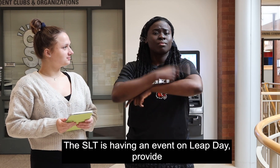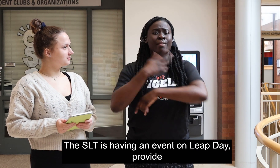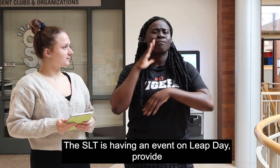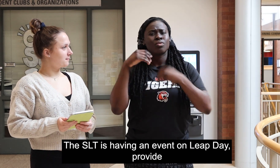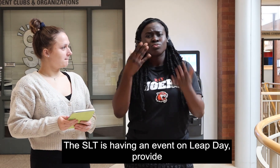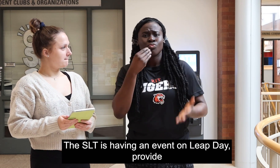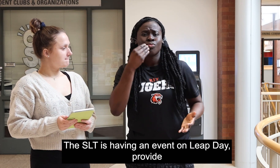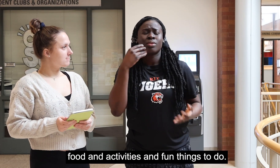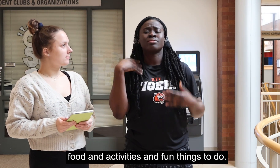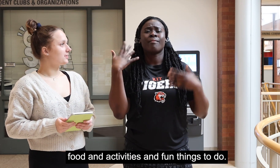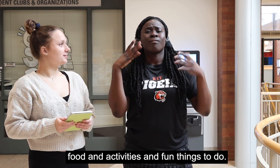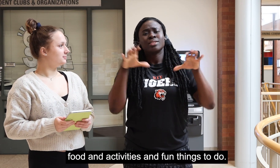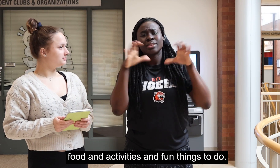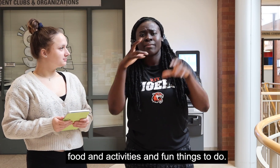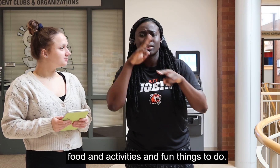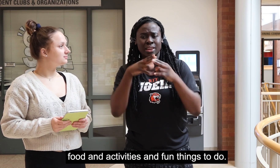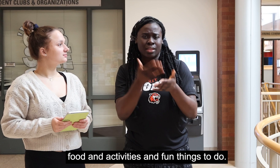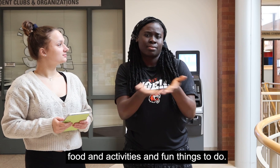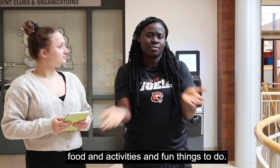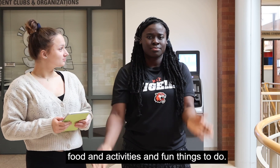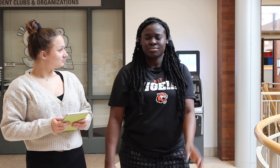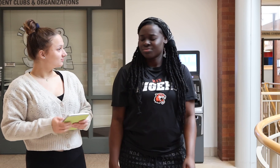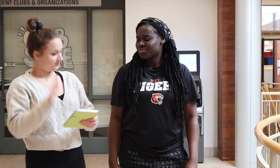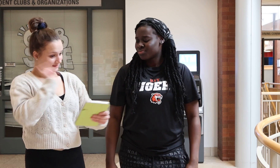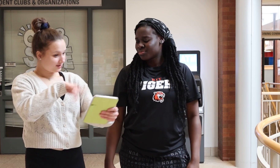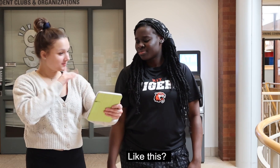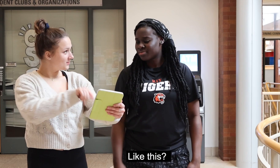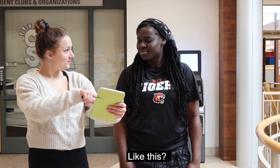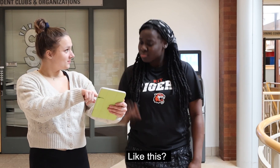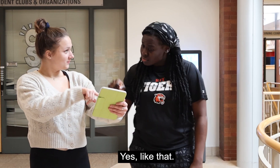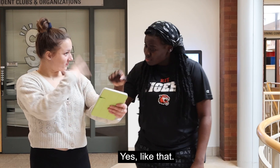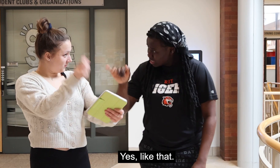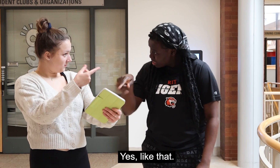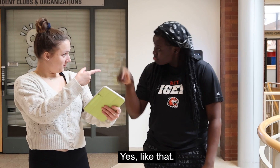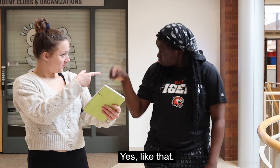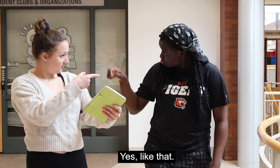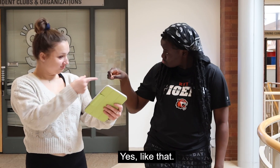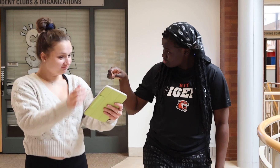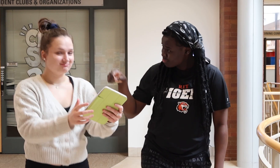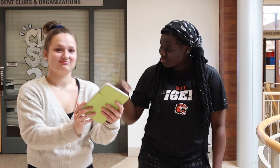We'll provide food and activities and fun things to do. Oh, like this? Yes, like that.